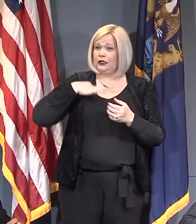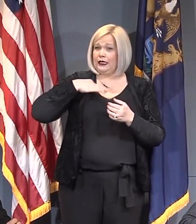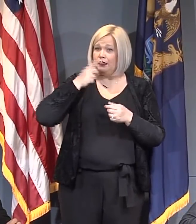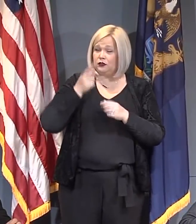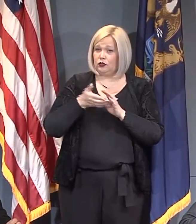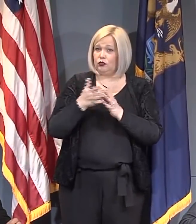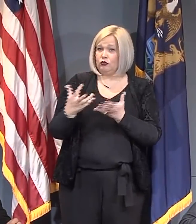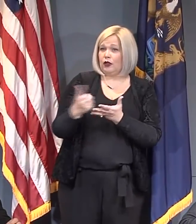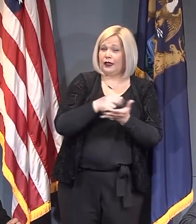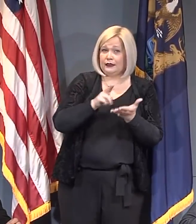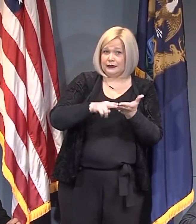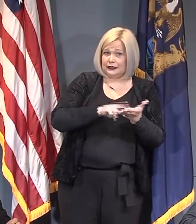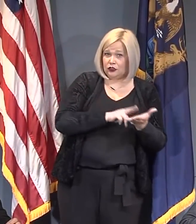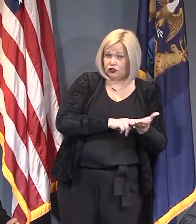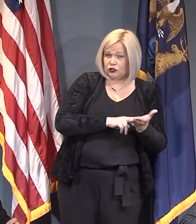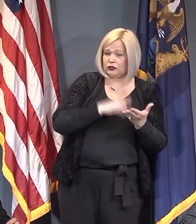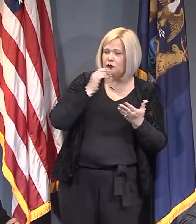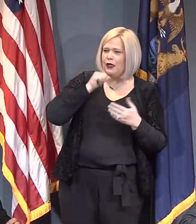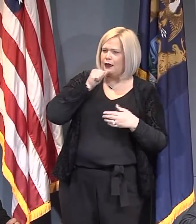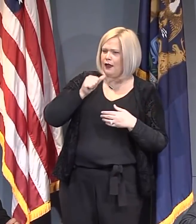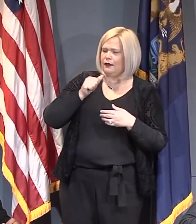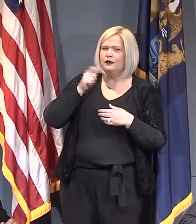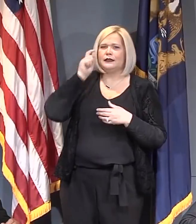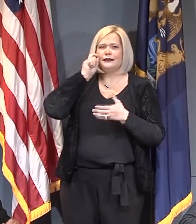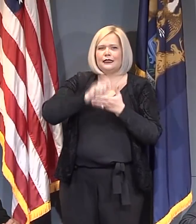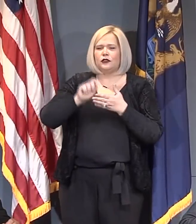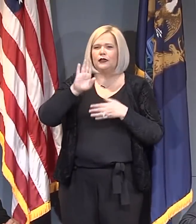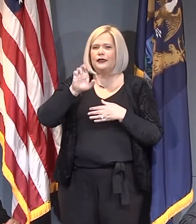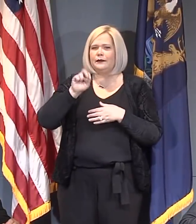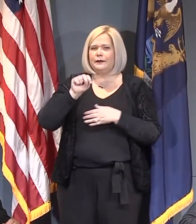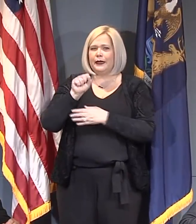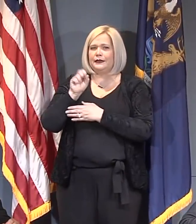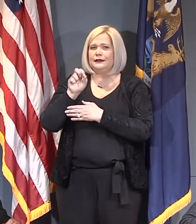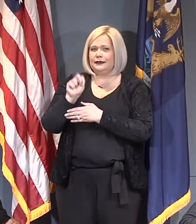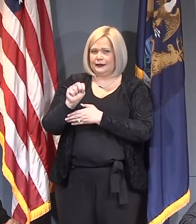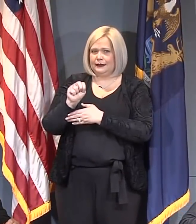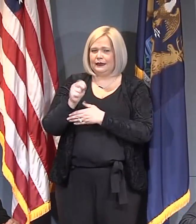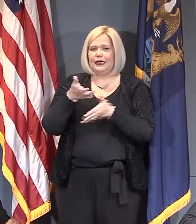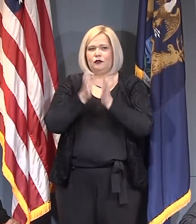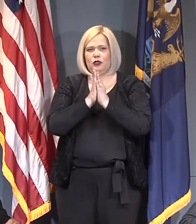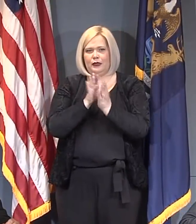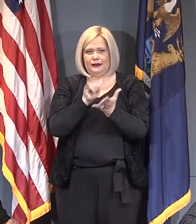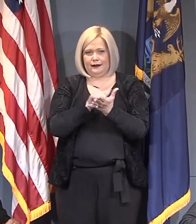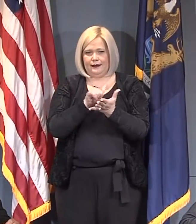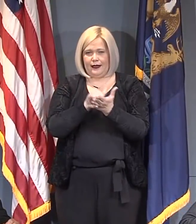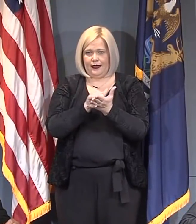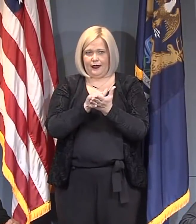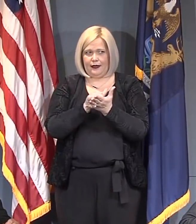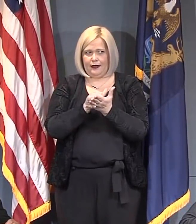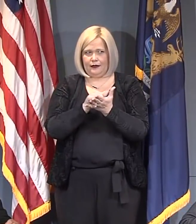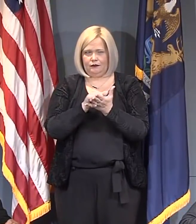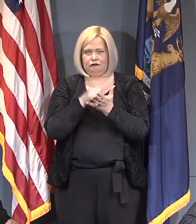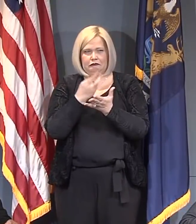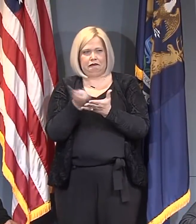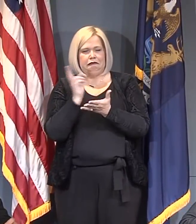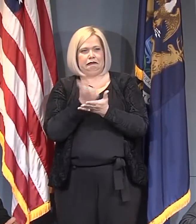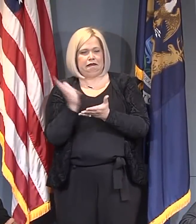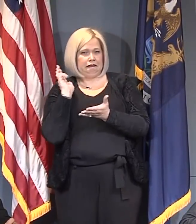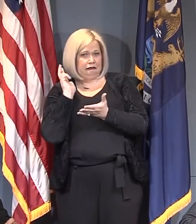And why haven't you acted on, I believe Secretary Benson had made that request to you a few weeks ago?